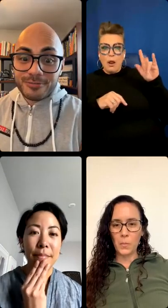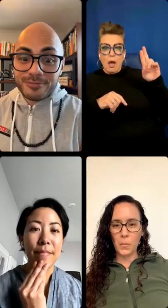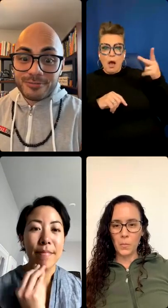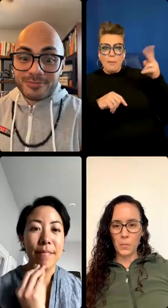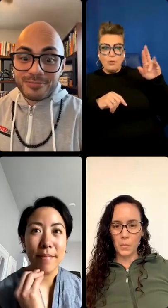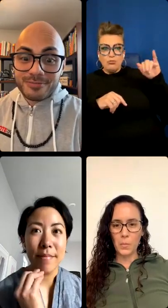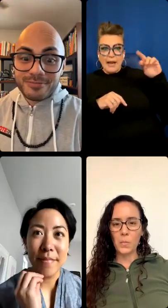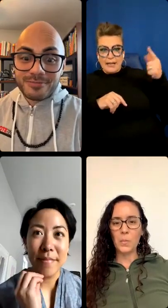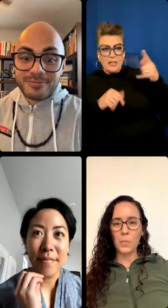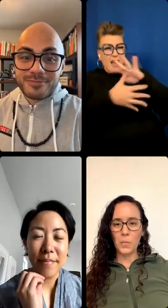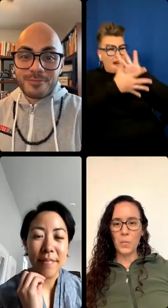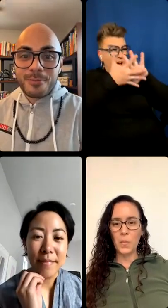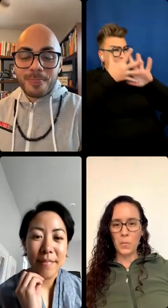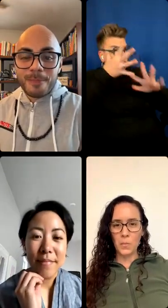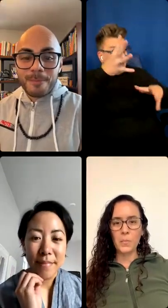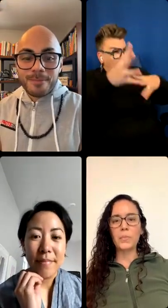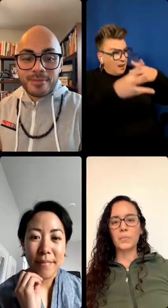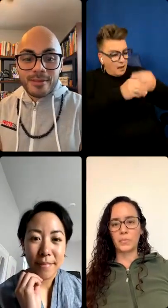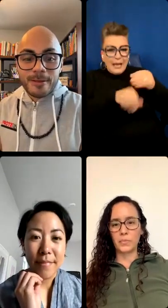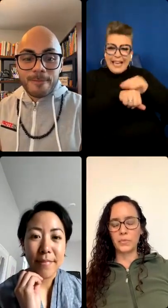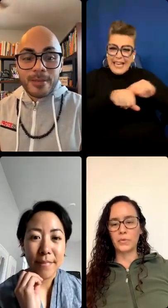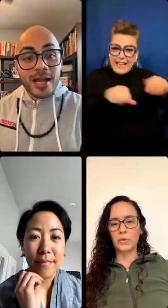Together?